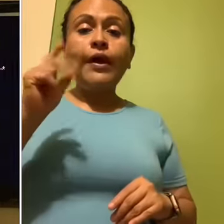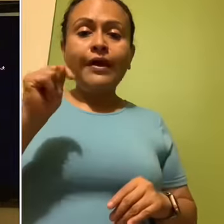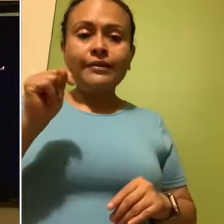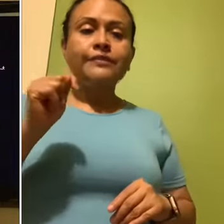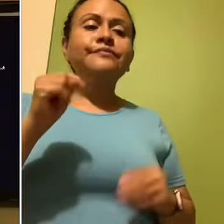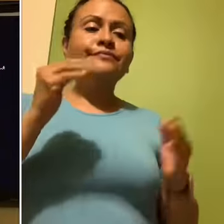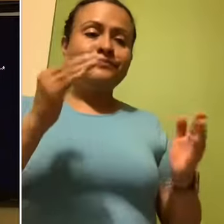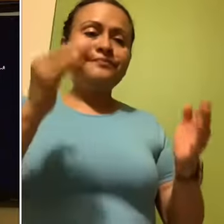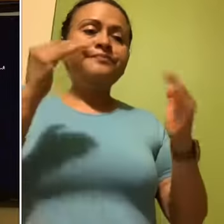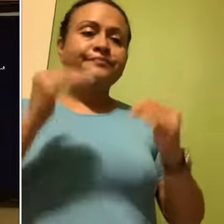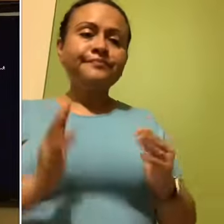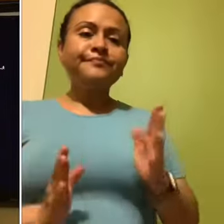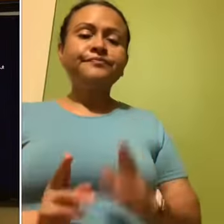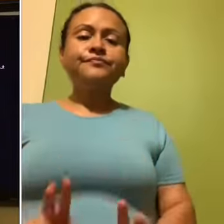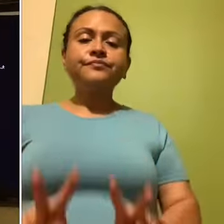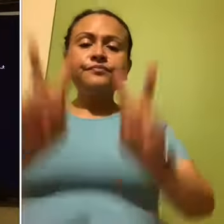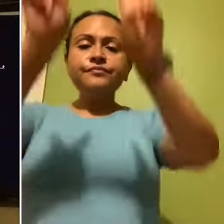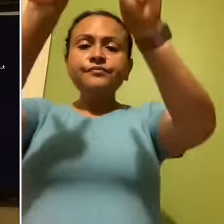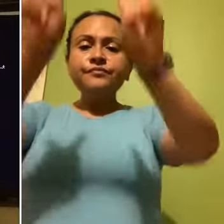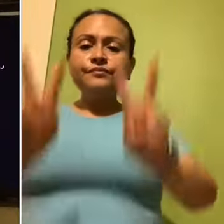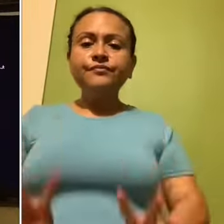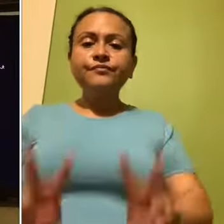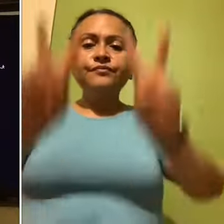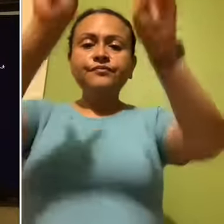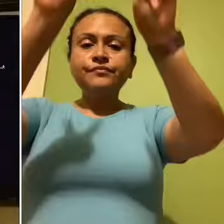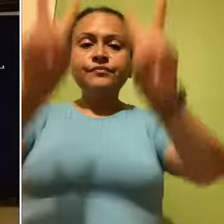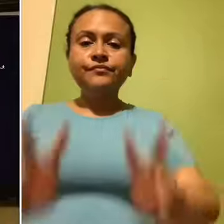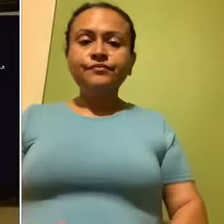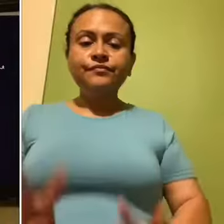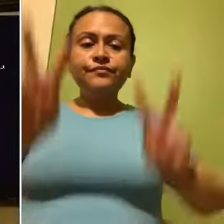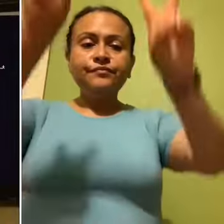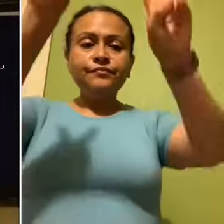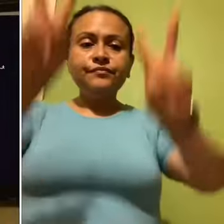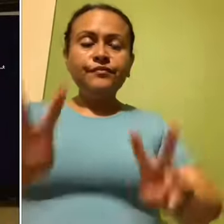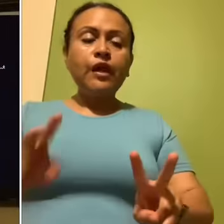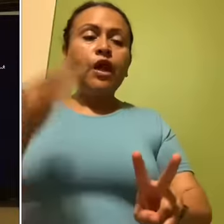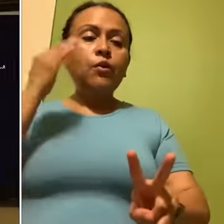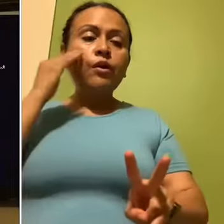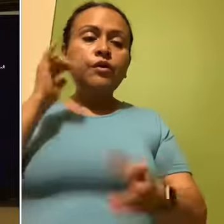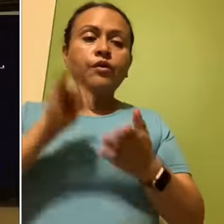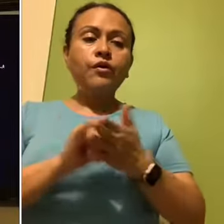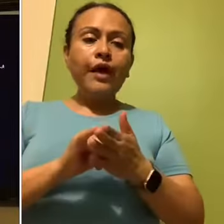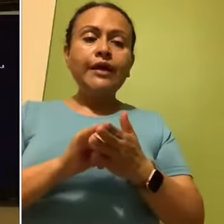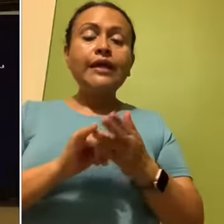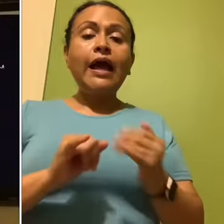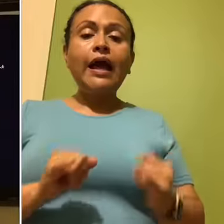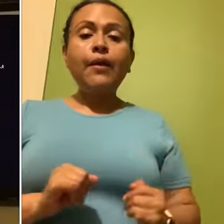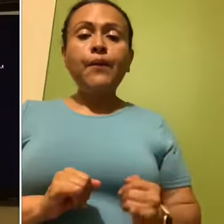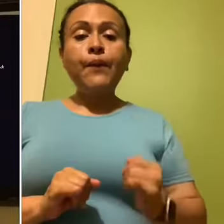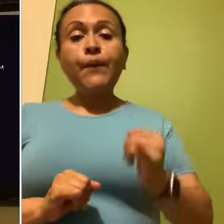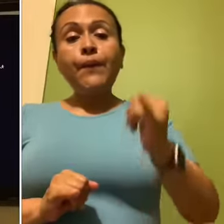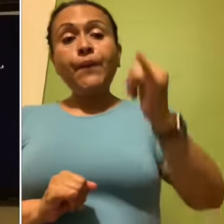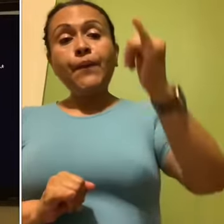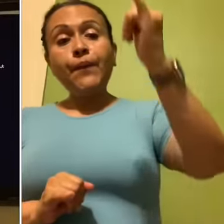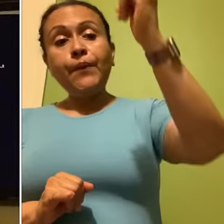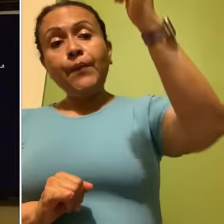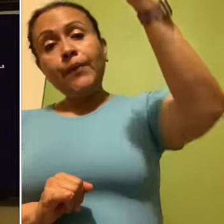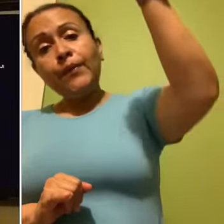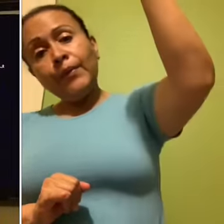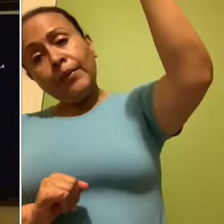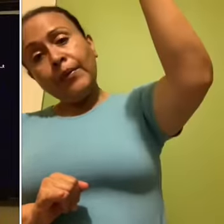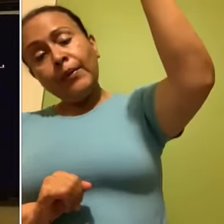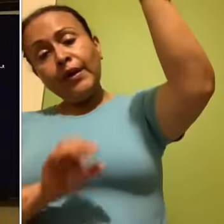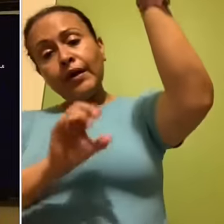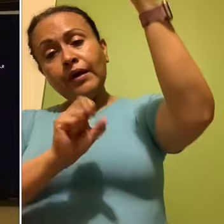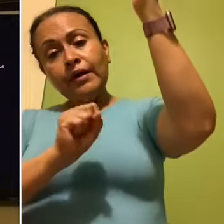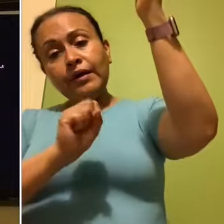there. Now we make a very similar argument for this angle, but now we use the two vertical lines. We know that this segment, we could continue it